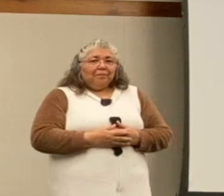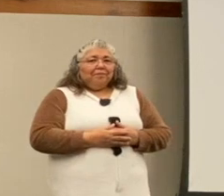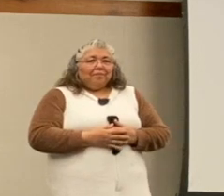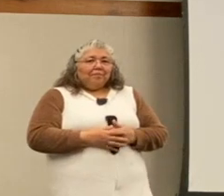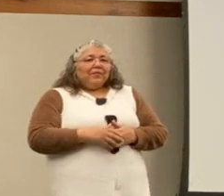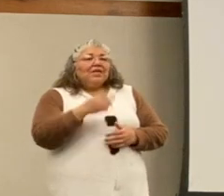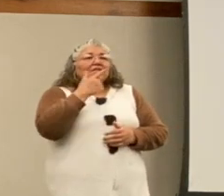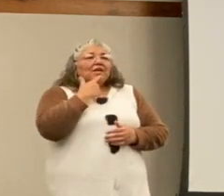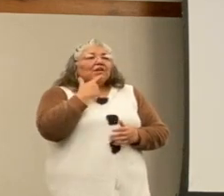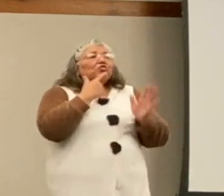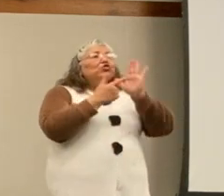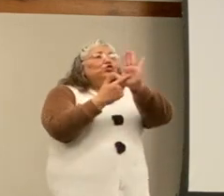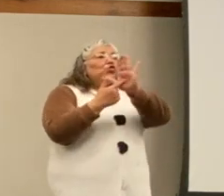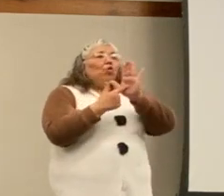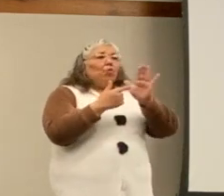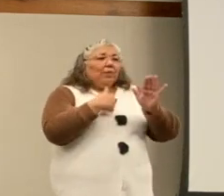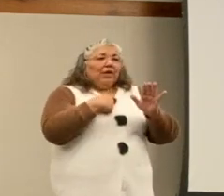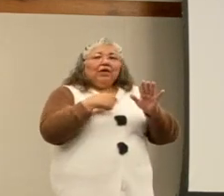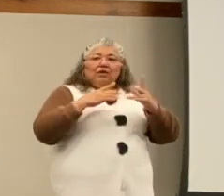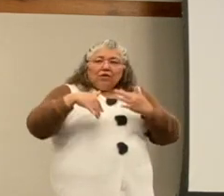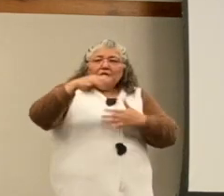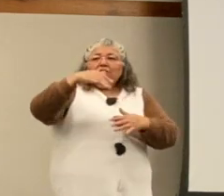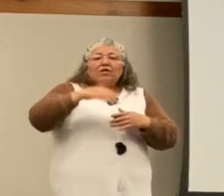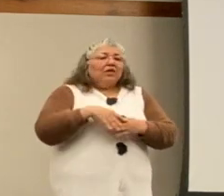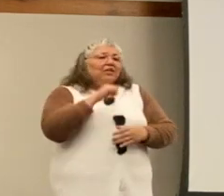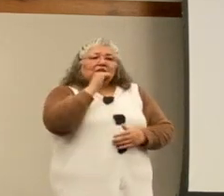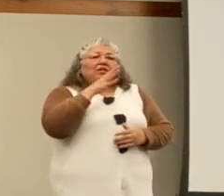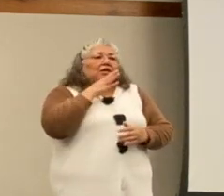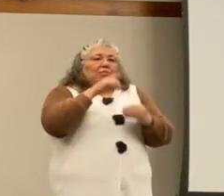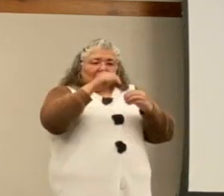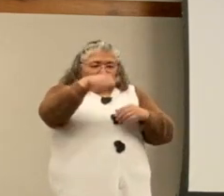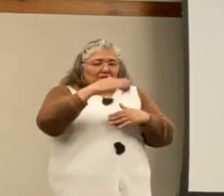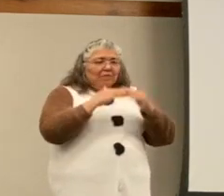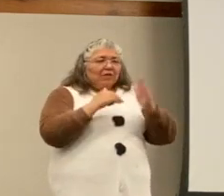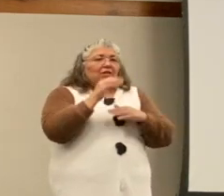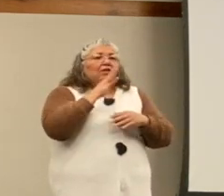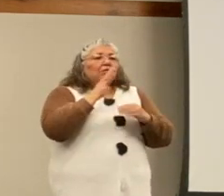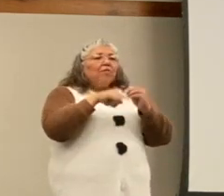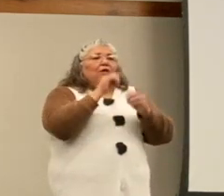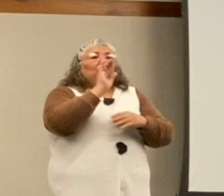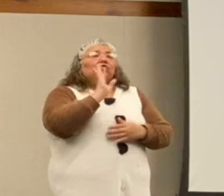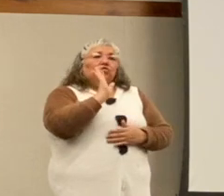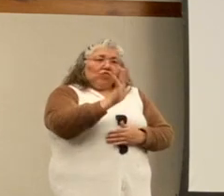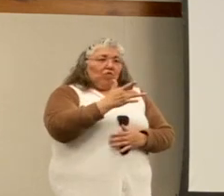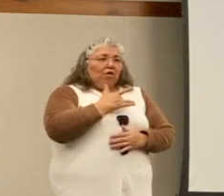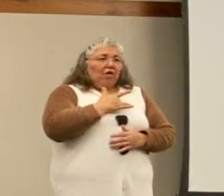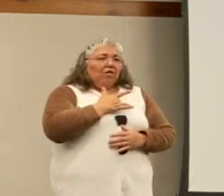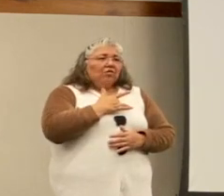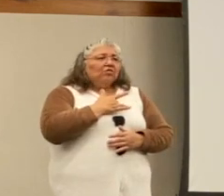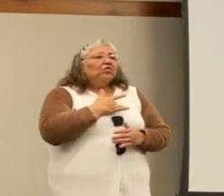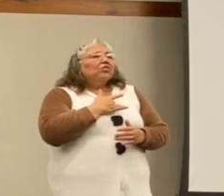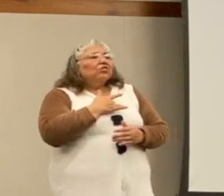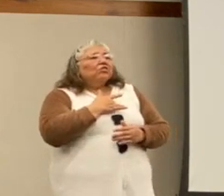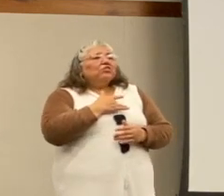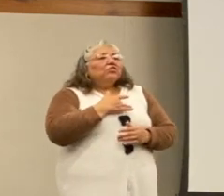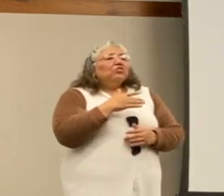And he's saying, show me around. He's not talking about this building. He's talking about your heart. Show me around your